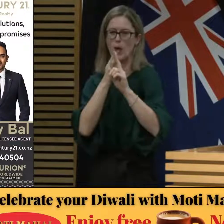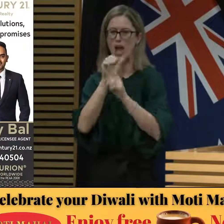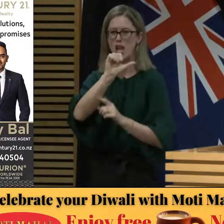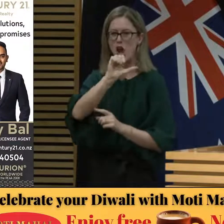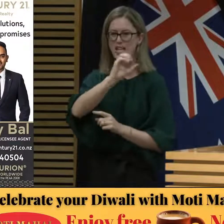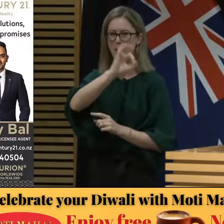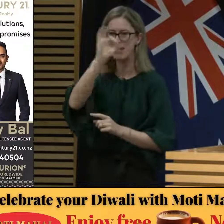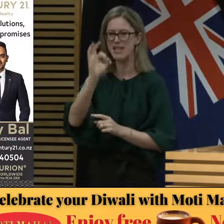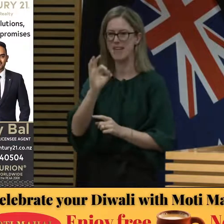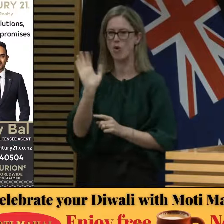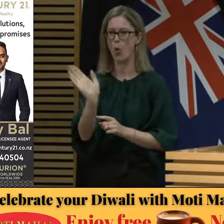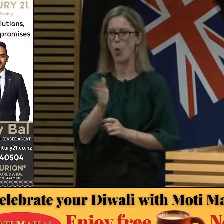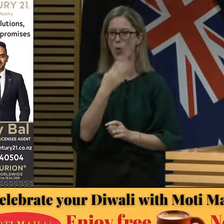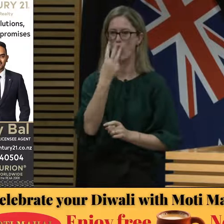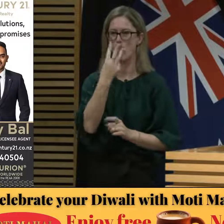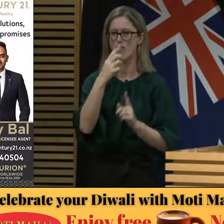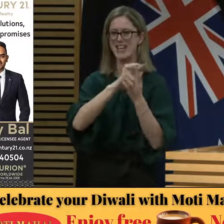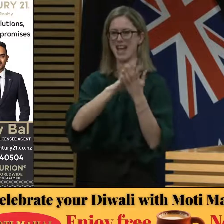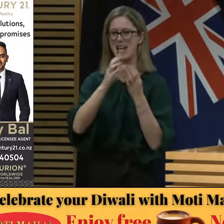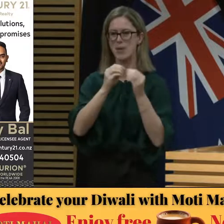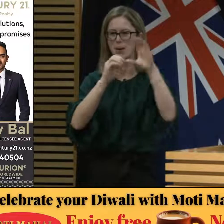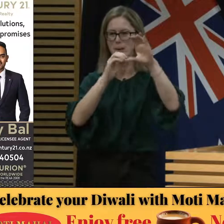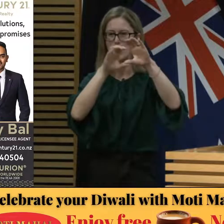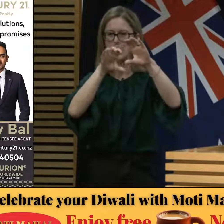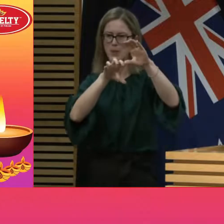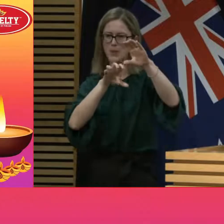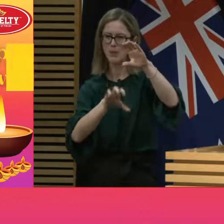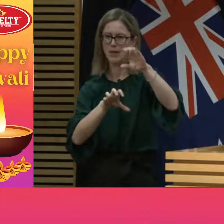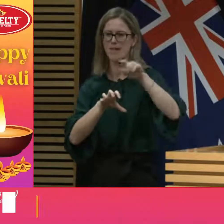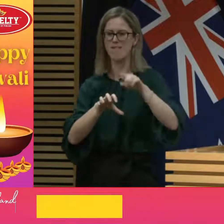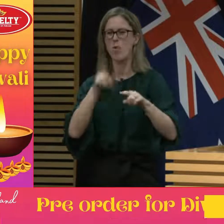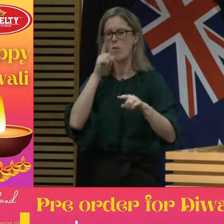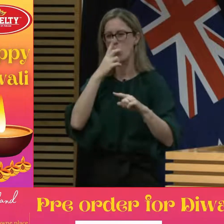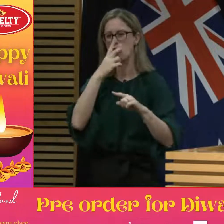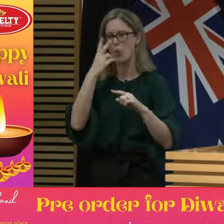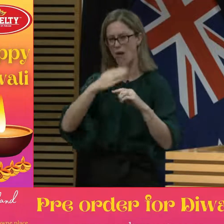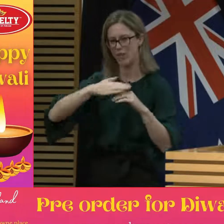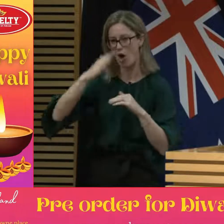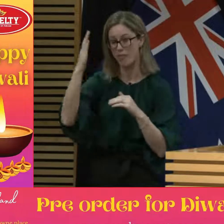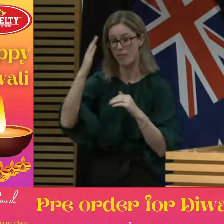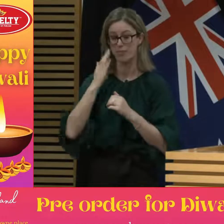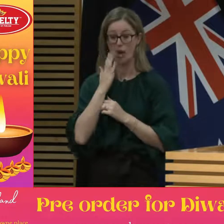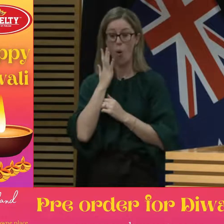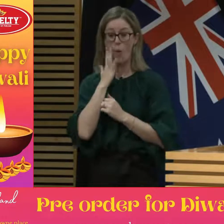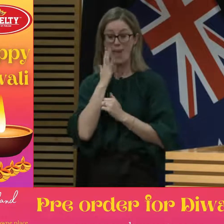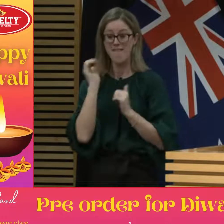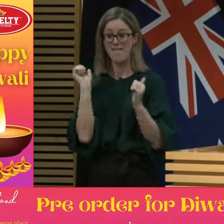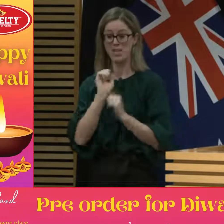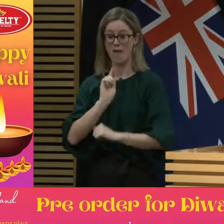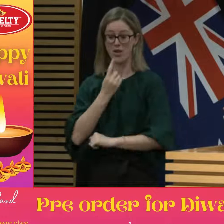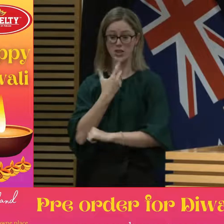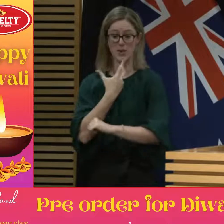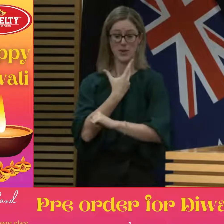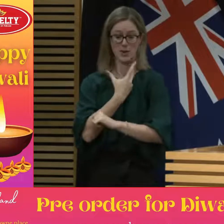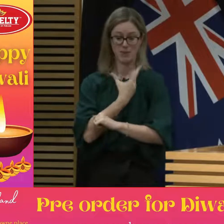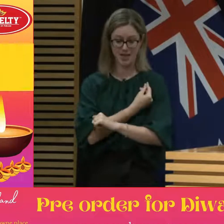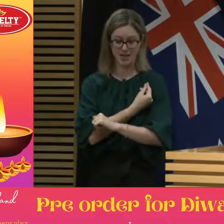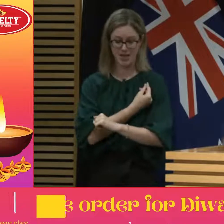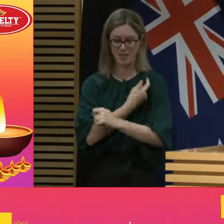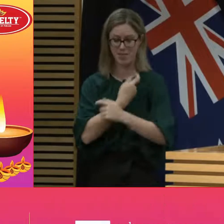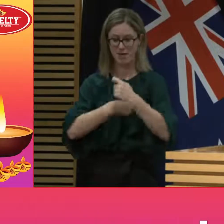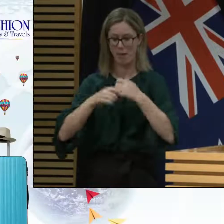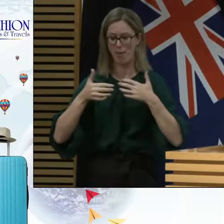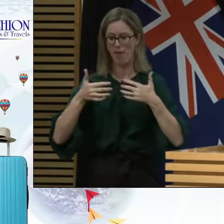rates across all DHBs for the eligible population. Once those first doses then go on to receive